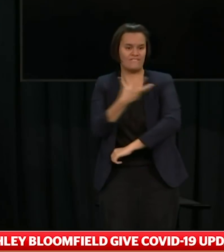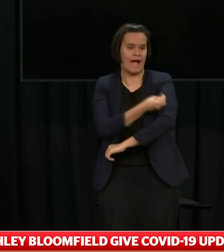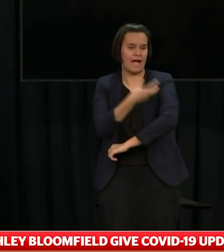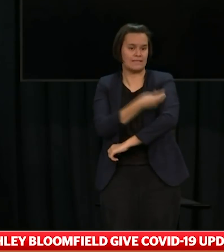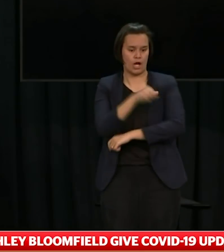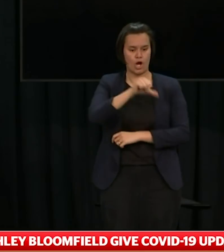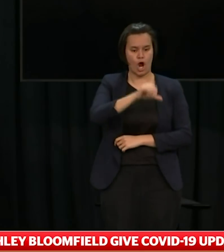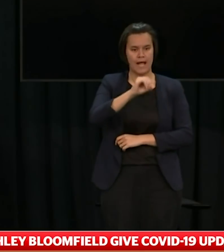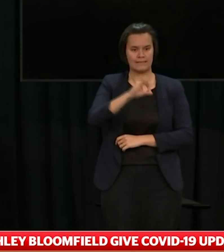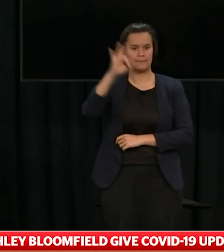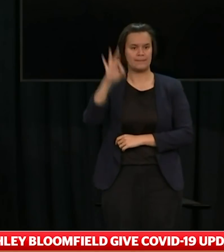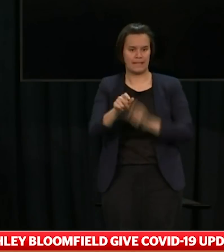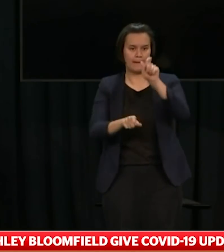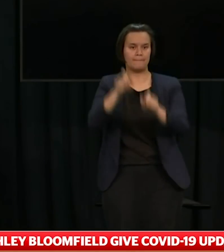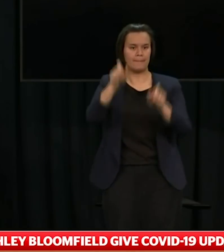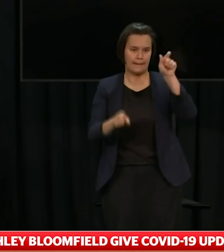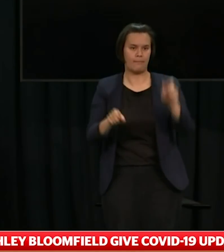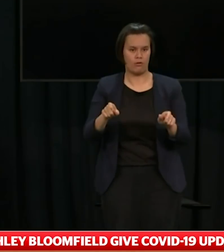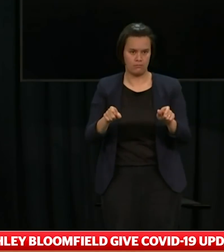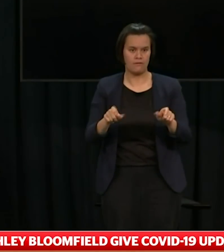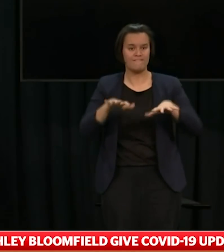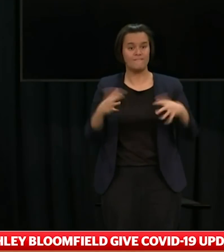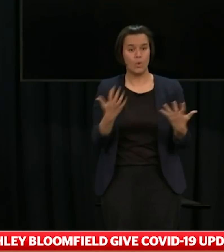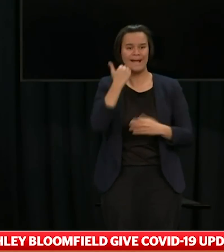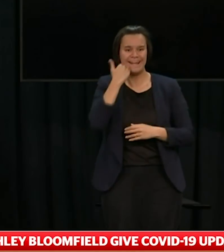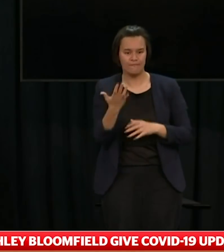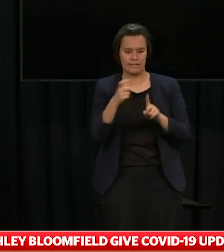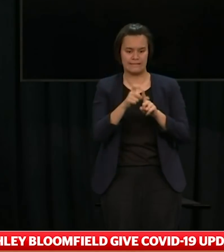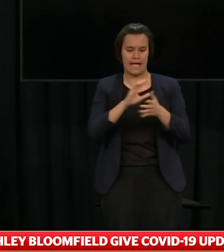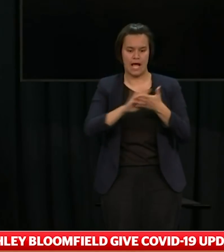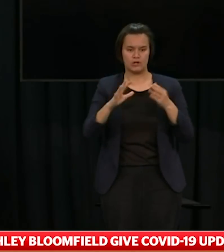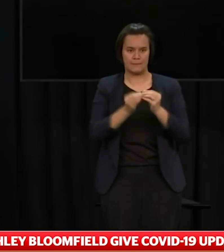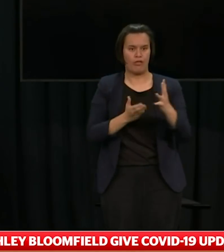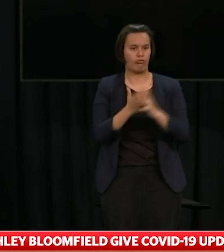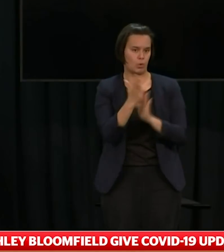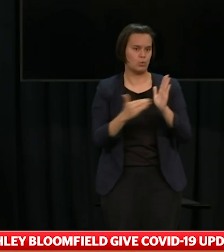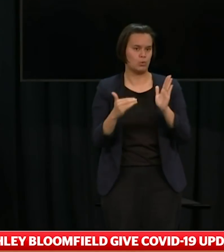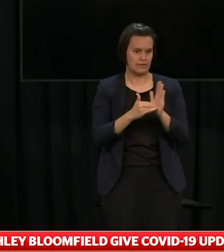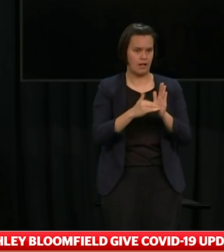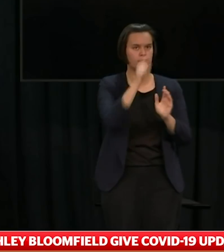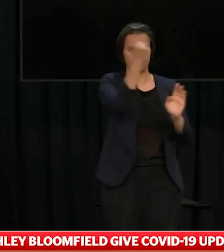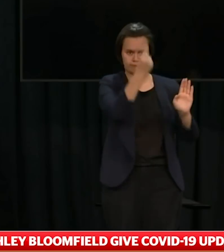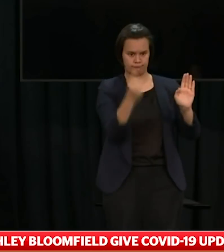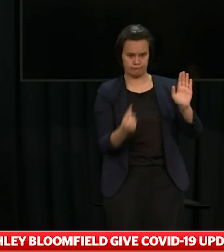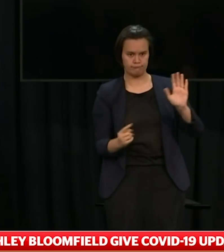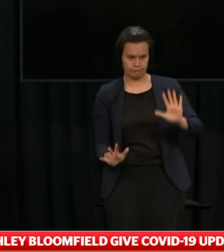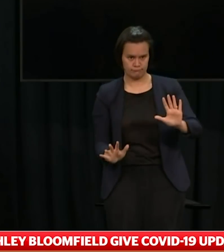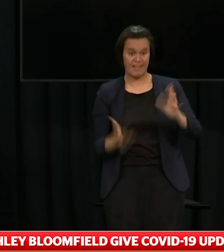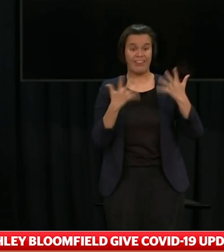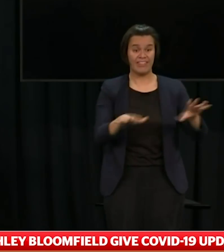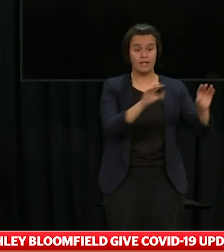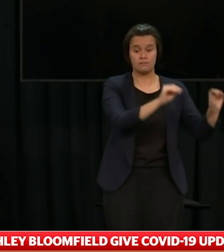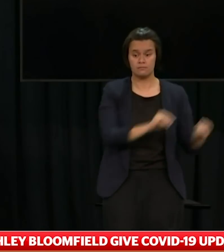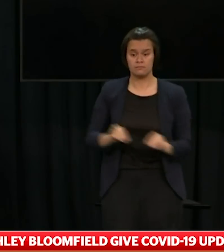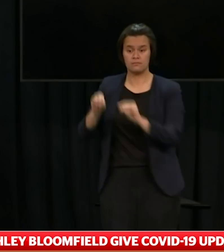levels amongst eligible people across each DHB before we move to our new COVID-19 protection framework, where everything from gatherings